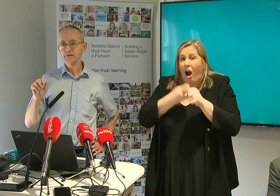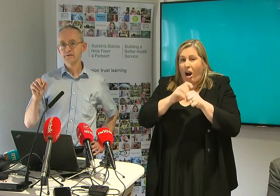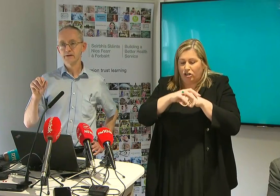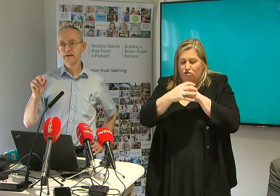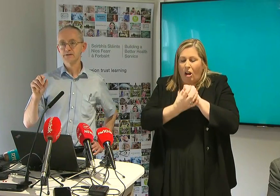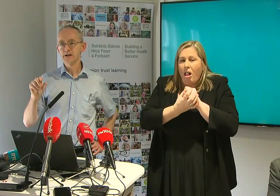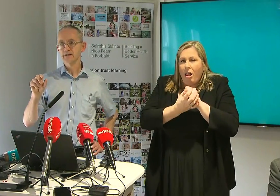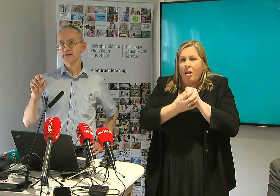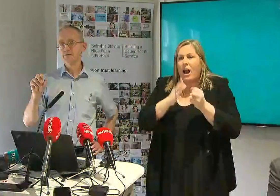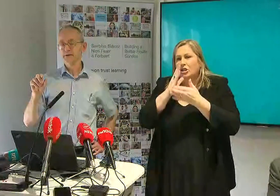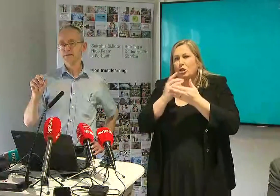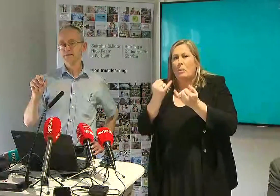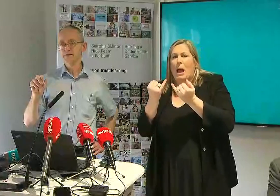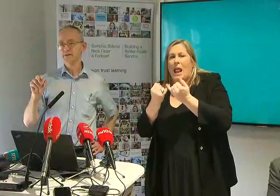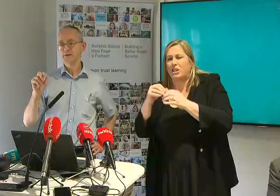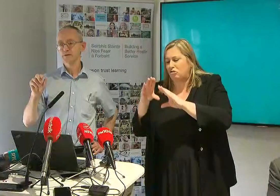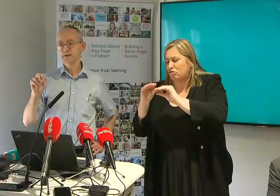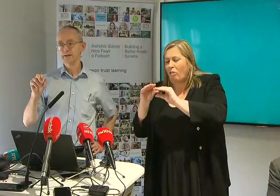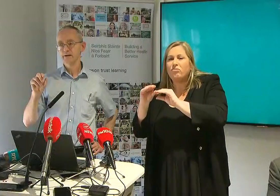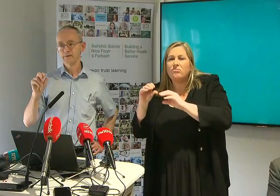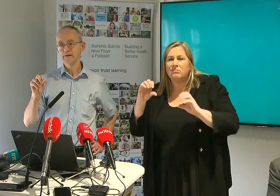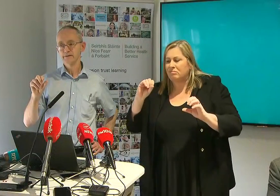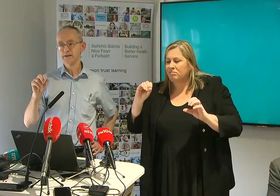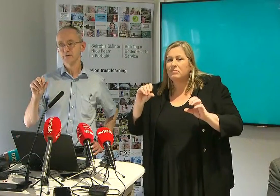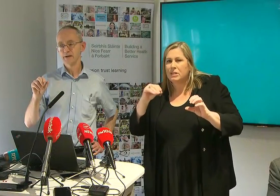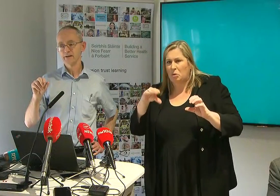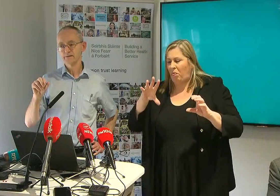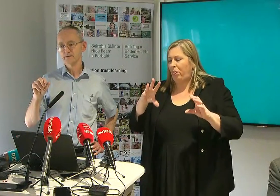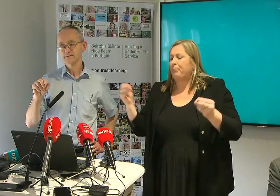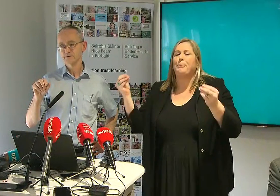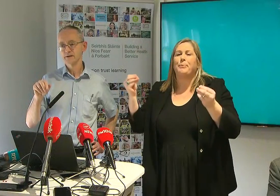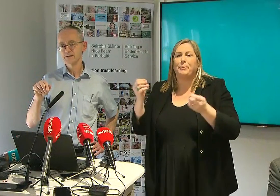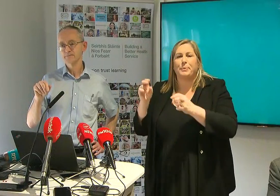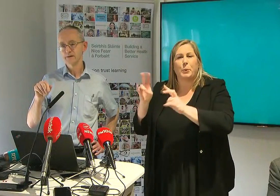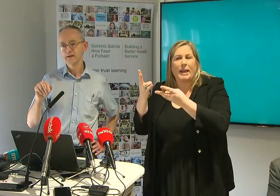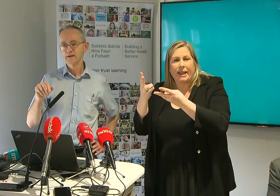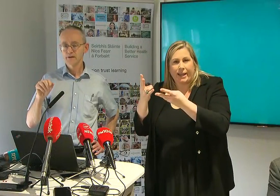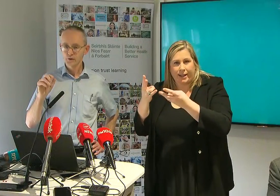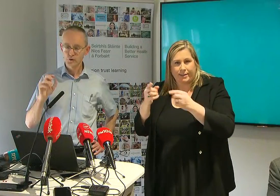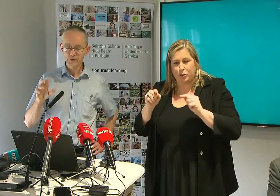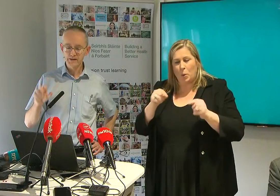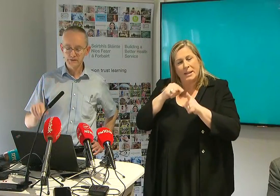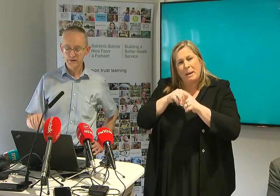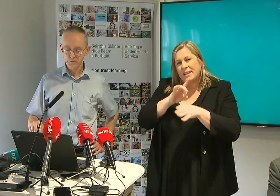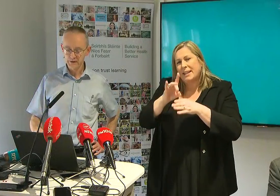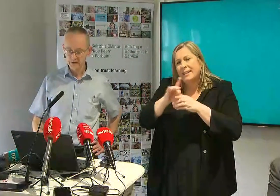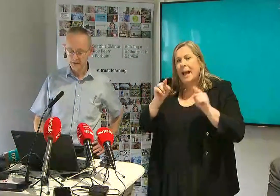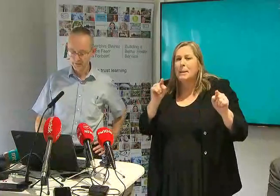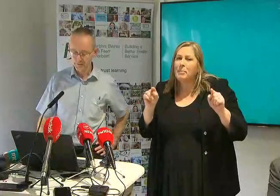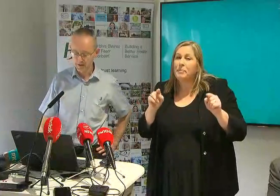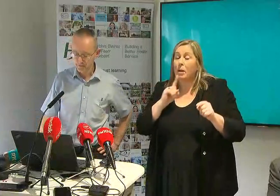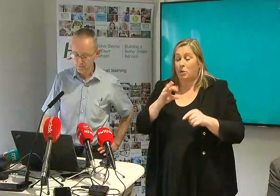some viruses are like a chocolate-covered hazelnut or yogurt, and they're soft, and they don't last for a long time. Good thing about this